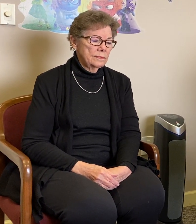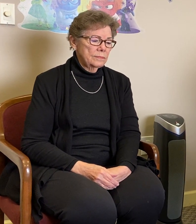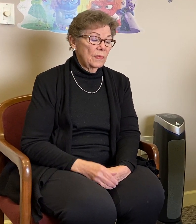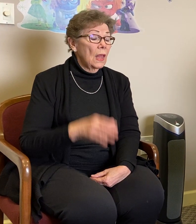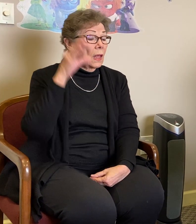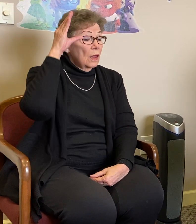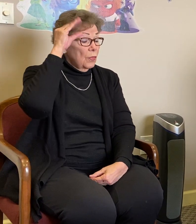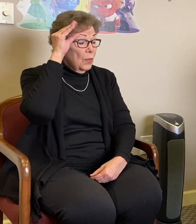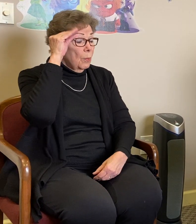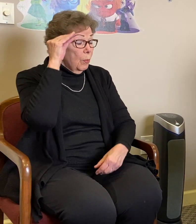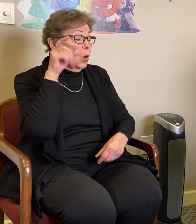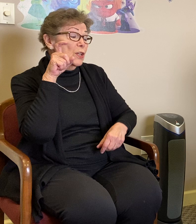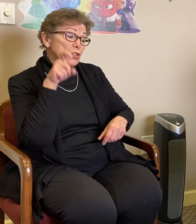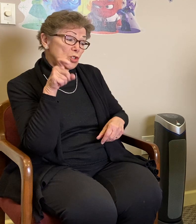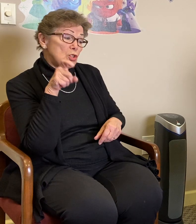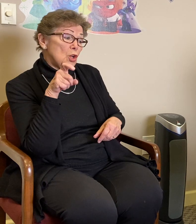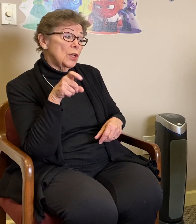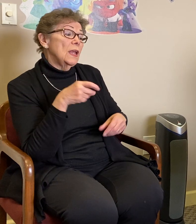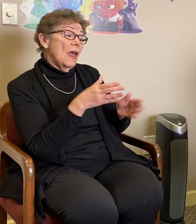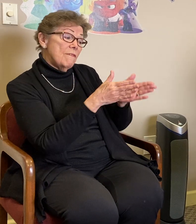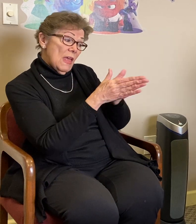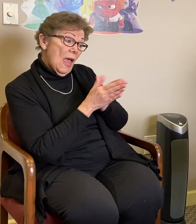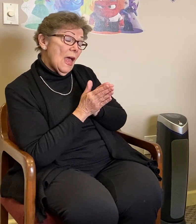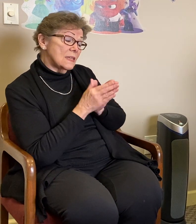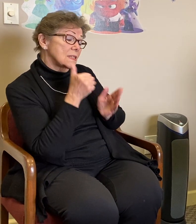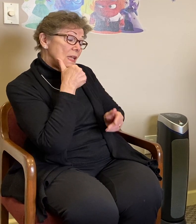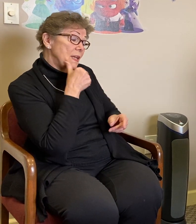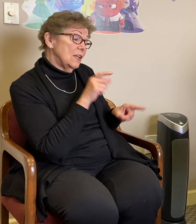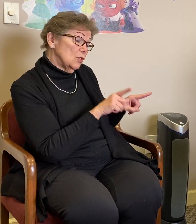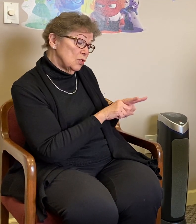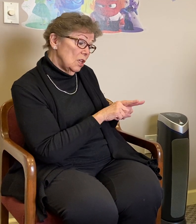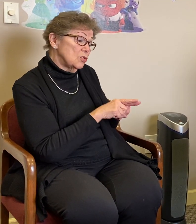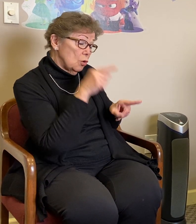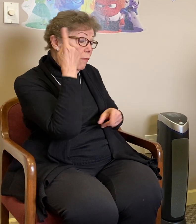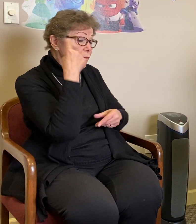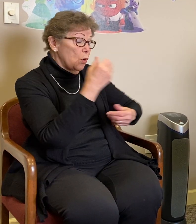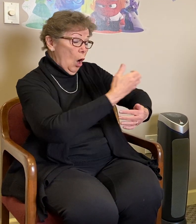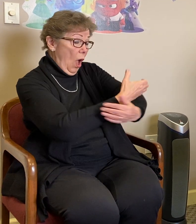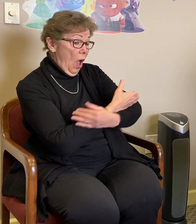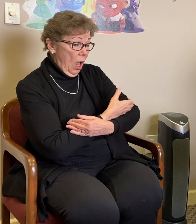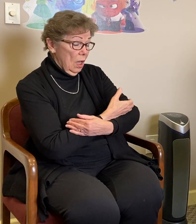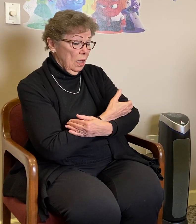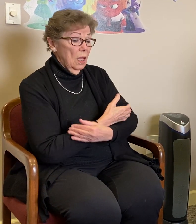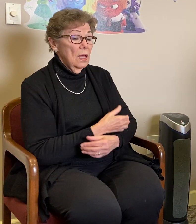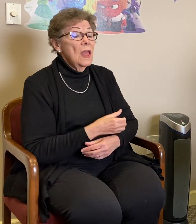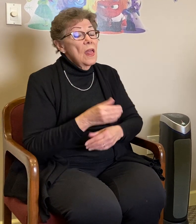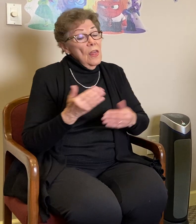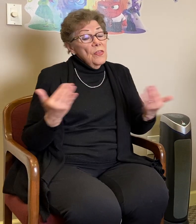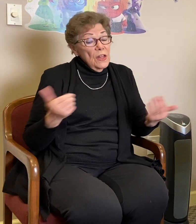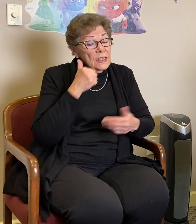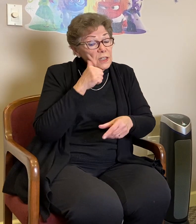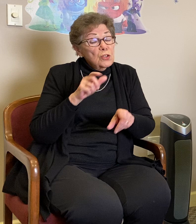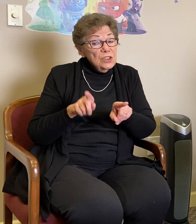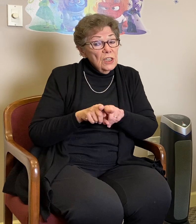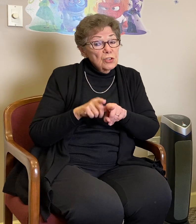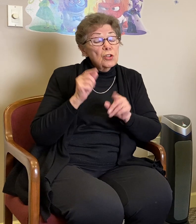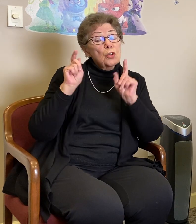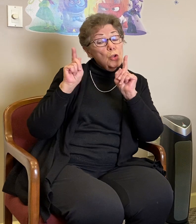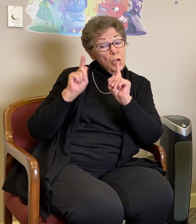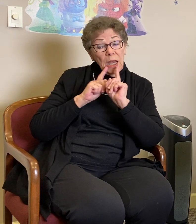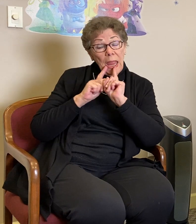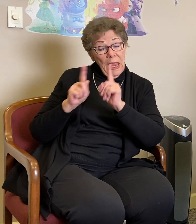The boy should have asked his little sister for a hug. This way the little sister can answer,